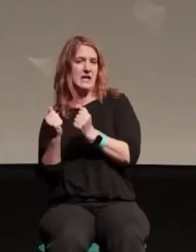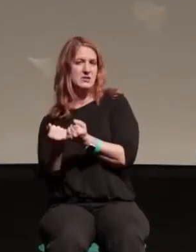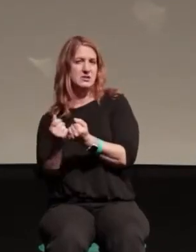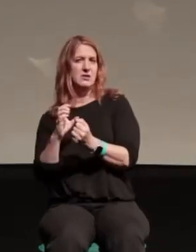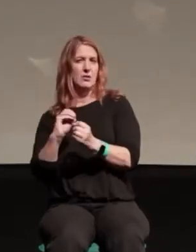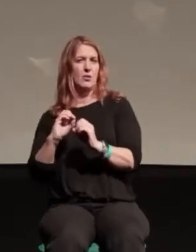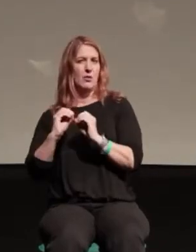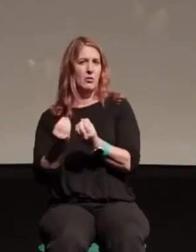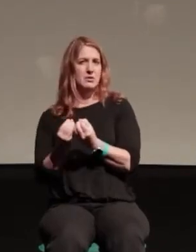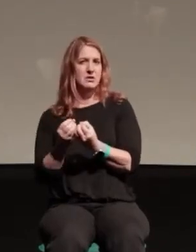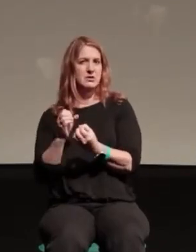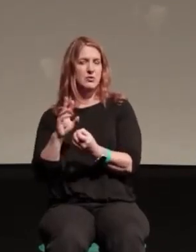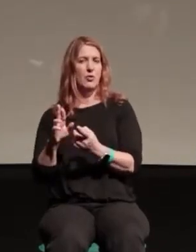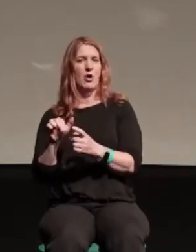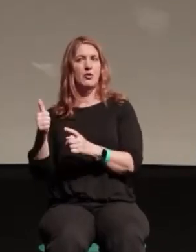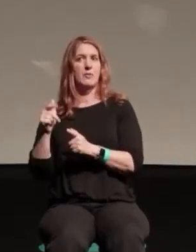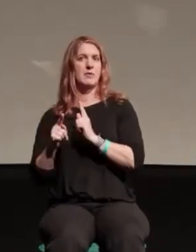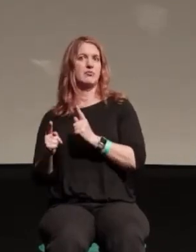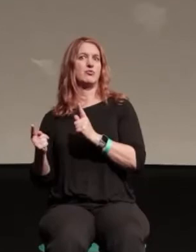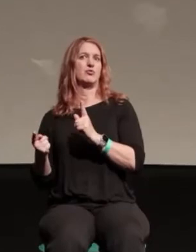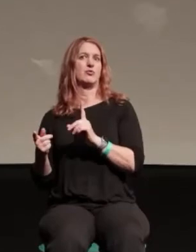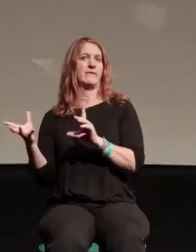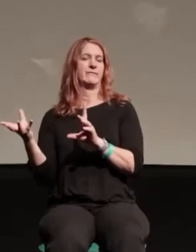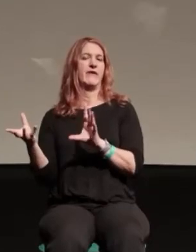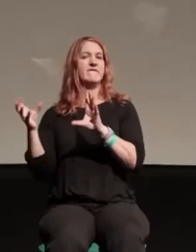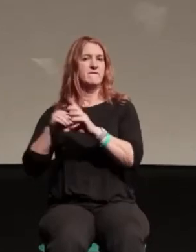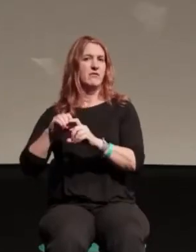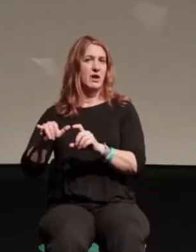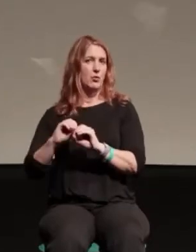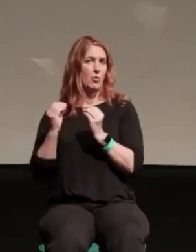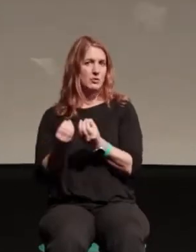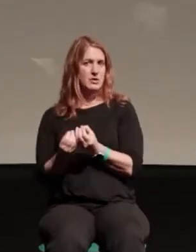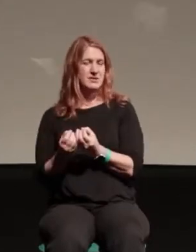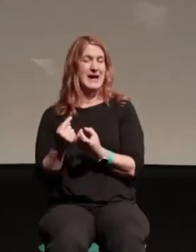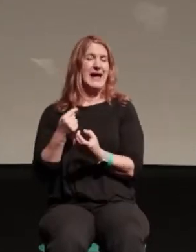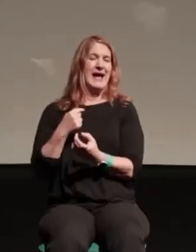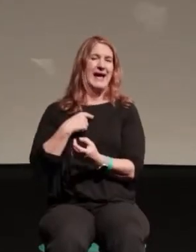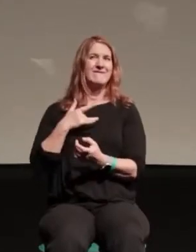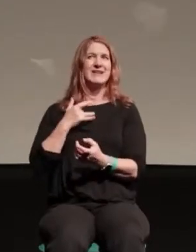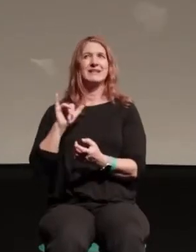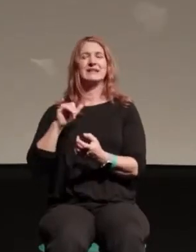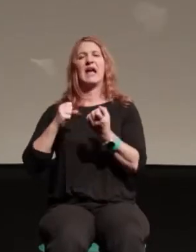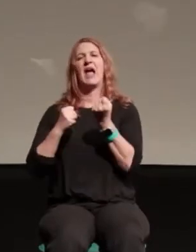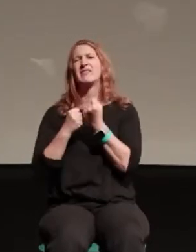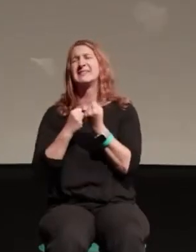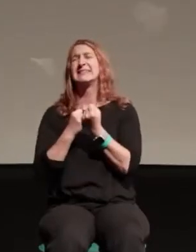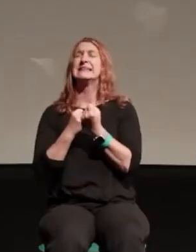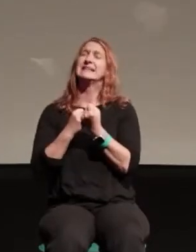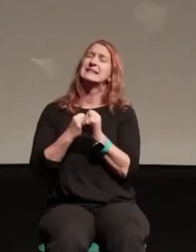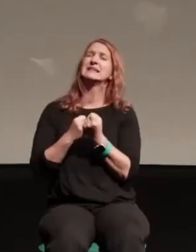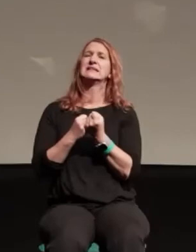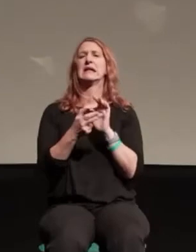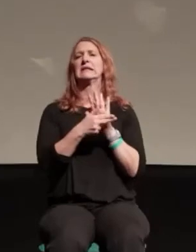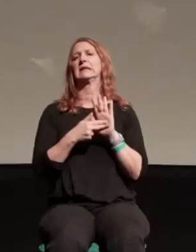people who were affiliated with that government agency. So I wasn't thinking of it as advocacy. I think of those as sort of